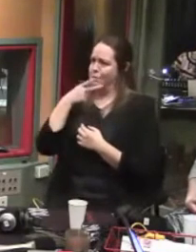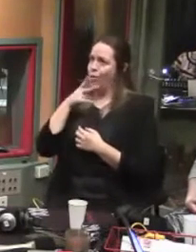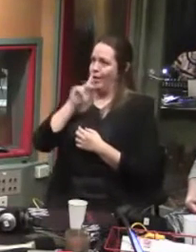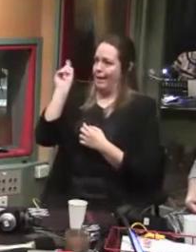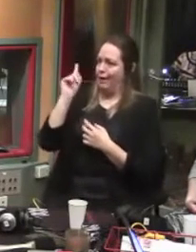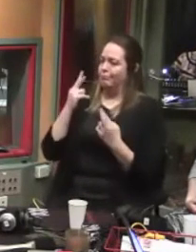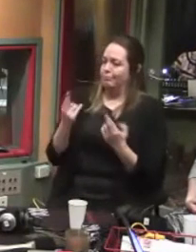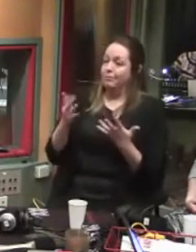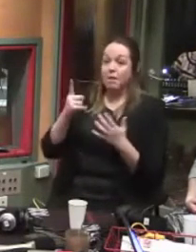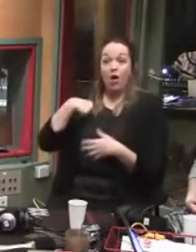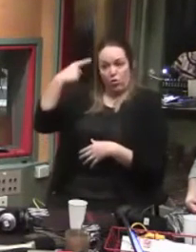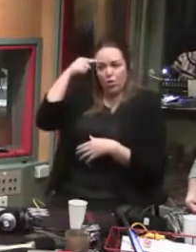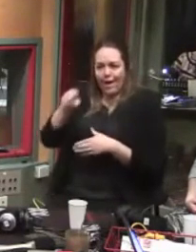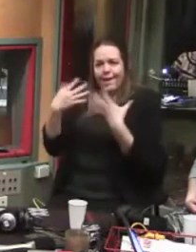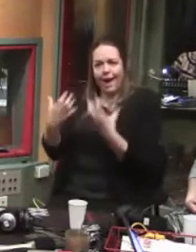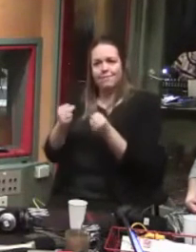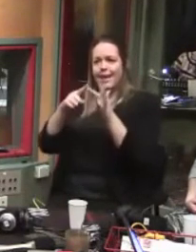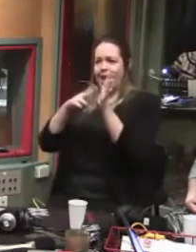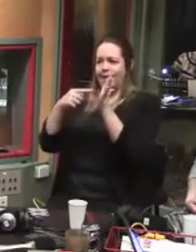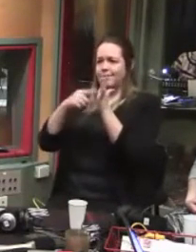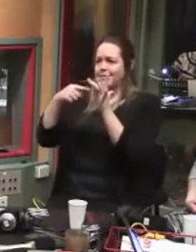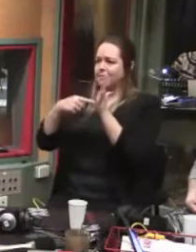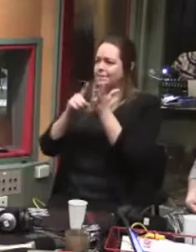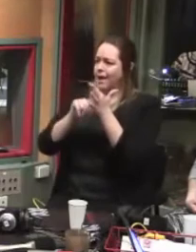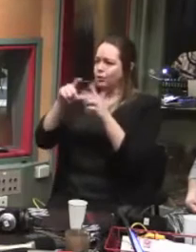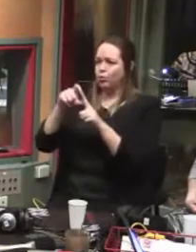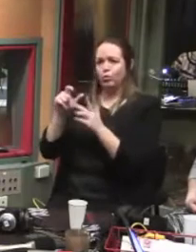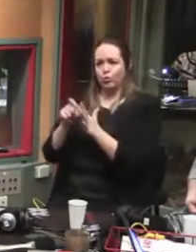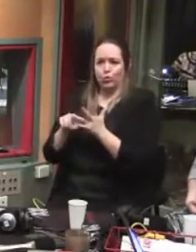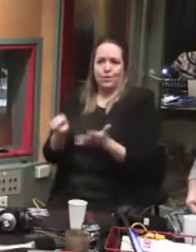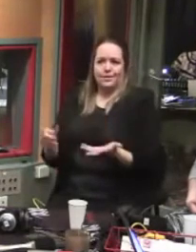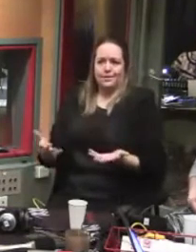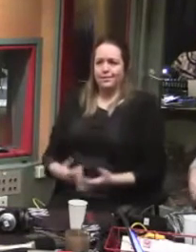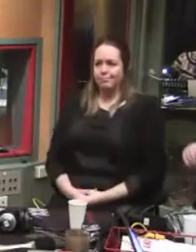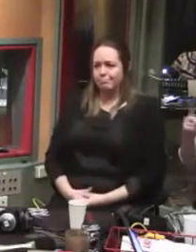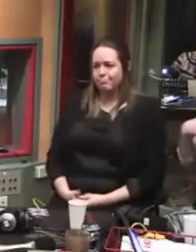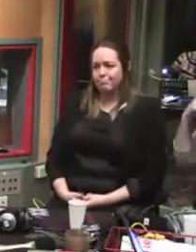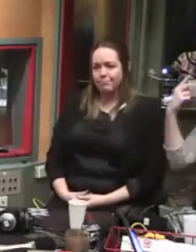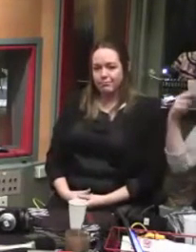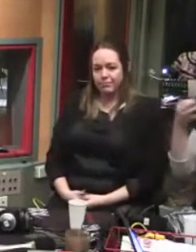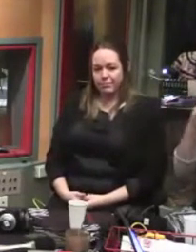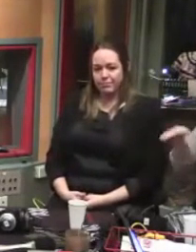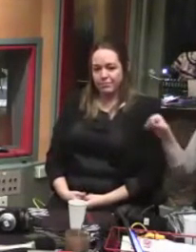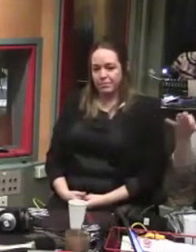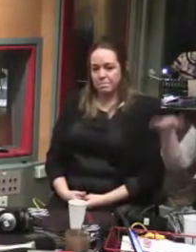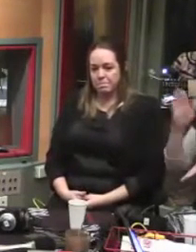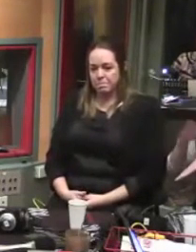know, I thought he was entitled, if he wanted to do that, to be able to. Blind kids aren't supposed to be naughty though, Graham. No,